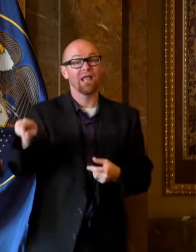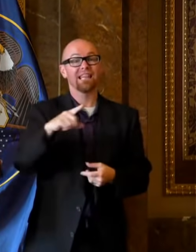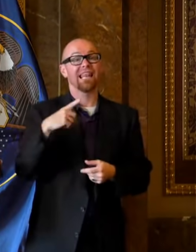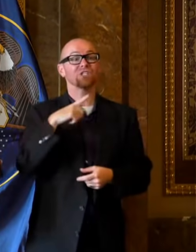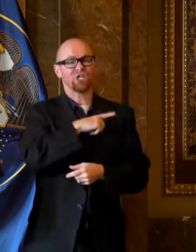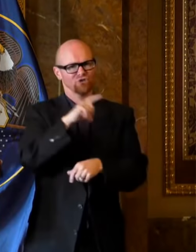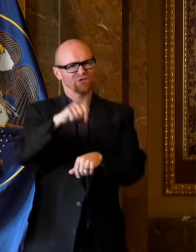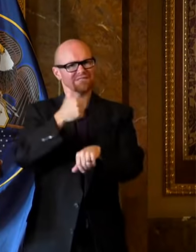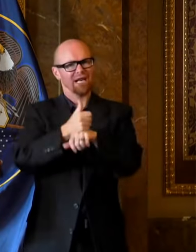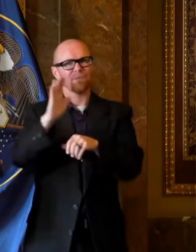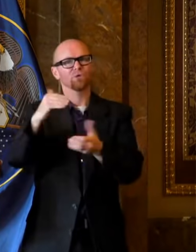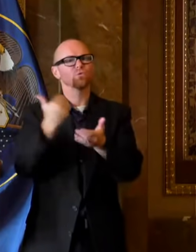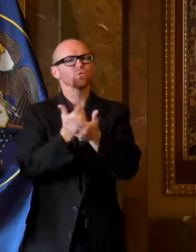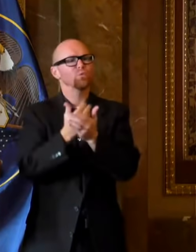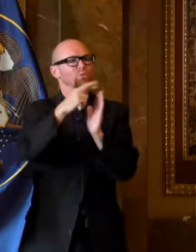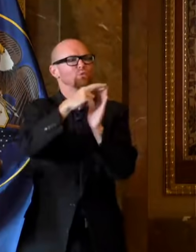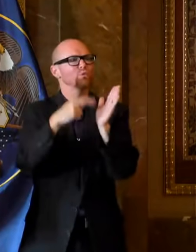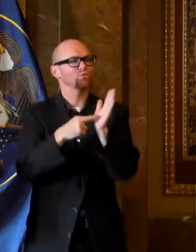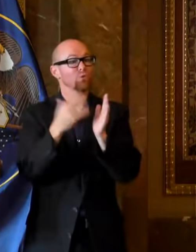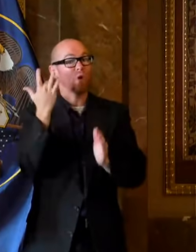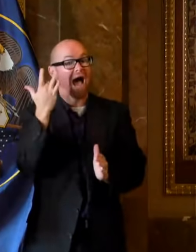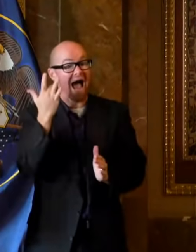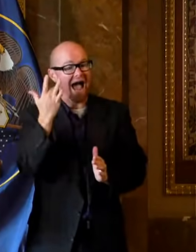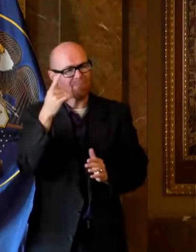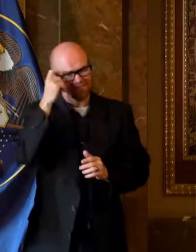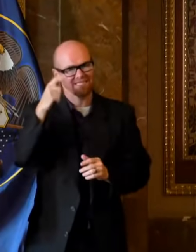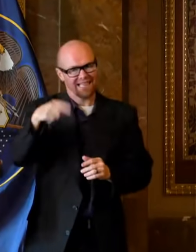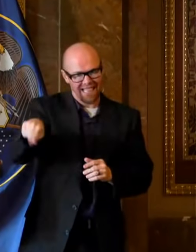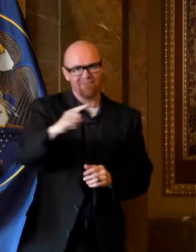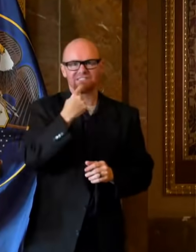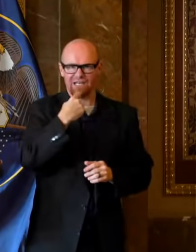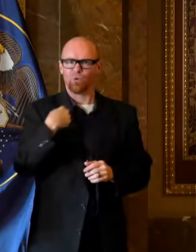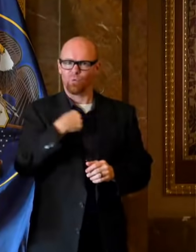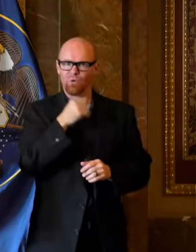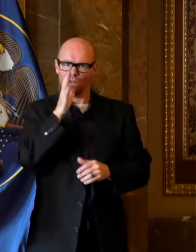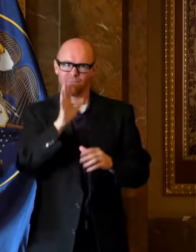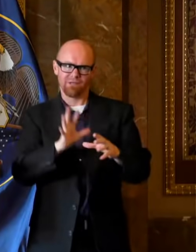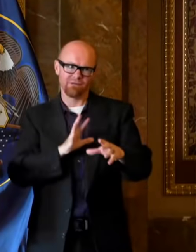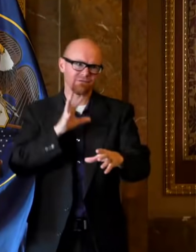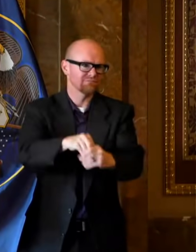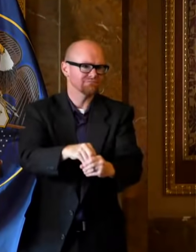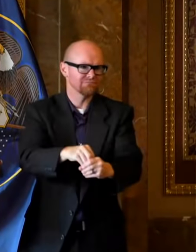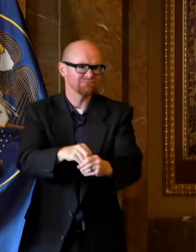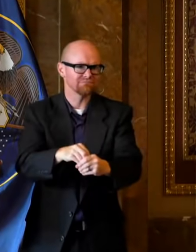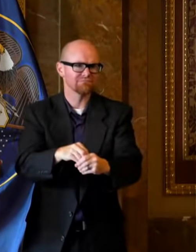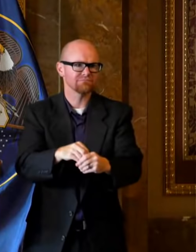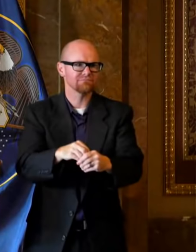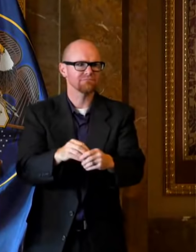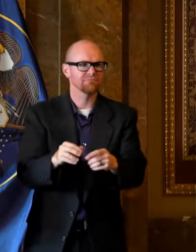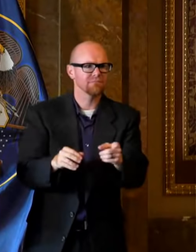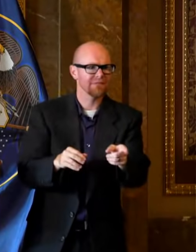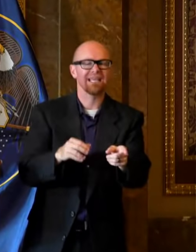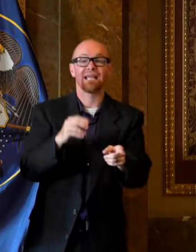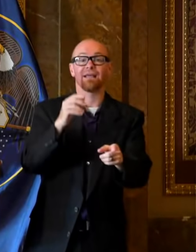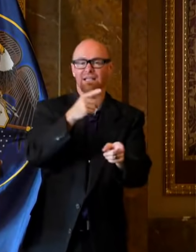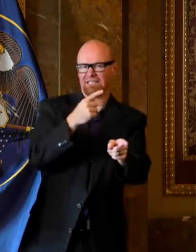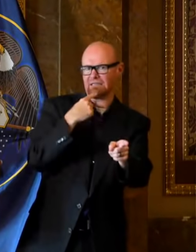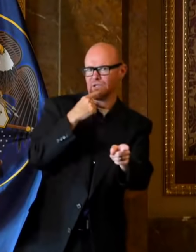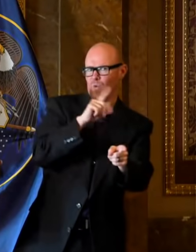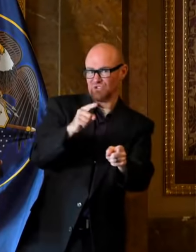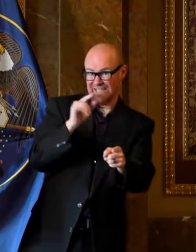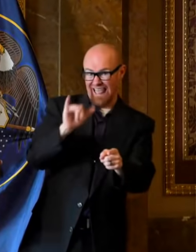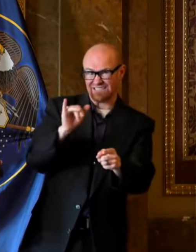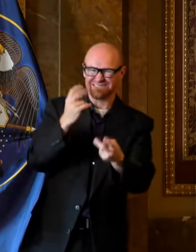to end where we were. Now we've gone back above those, And and that's not a two-way door. it's not a two-way door,